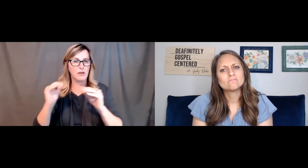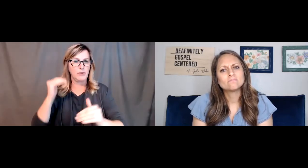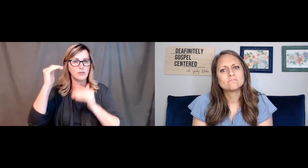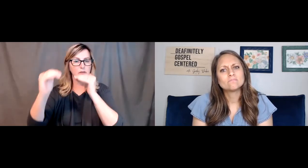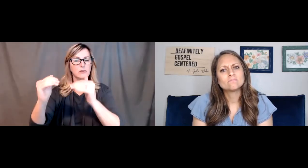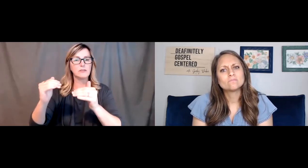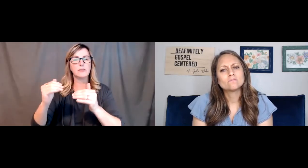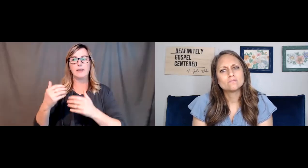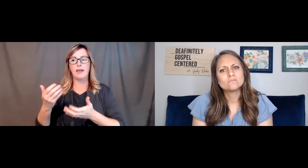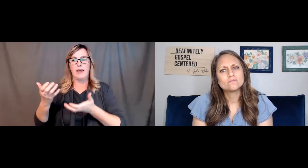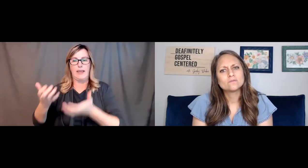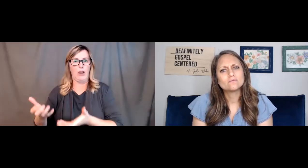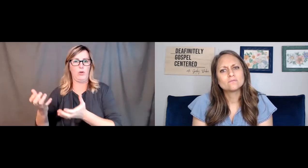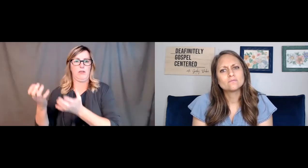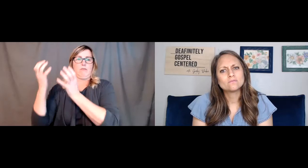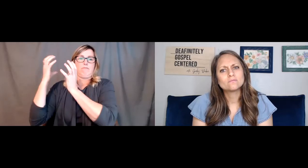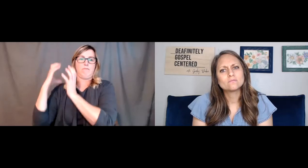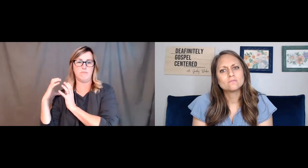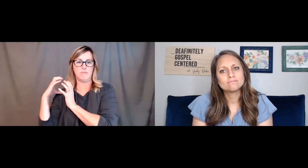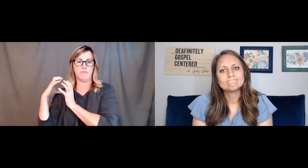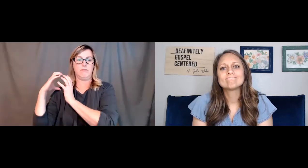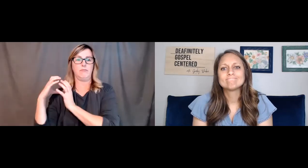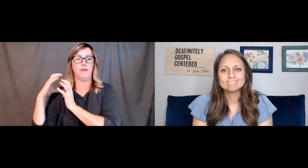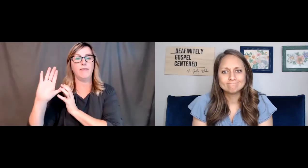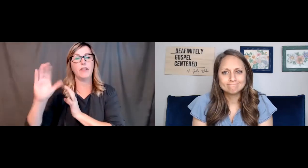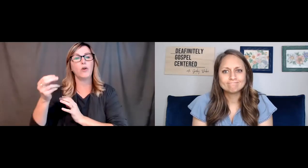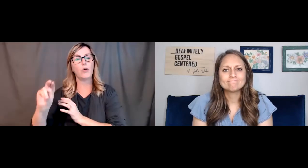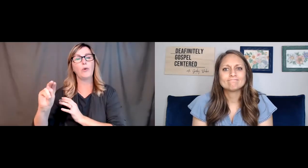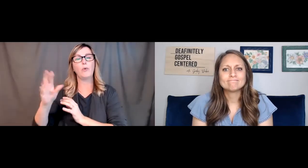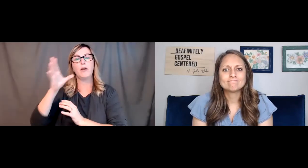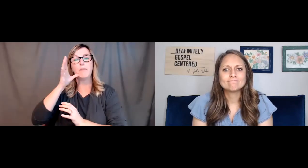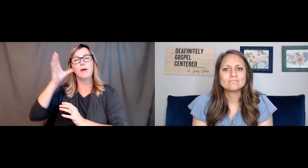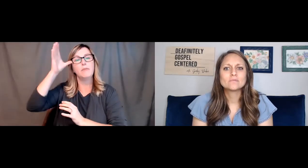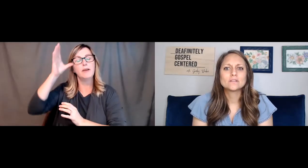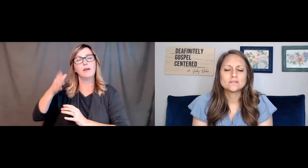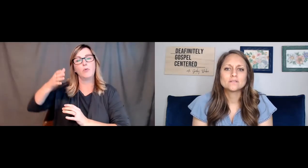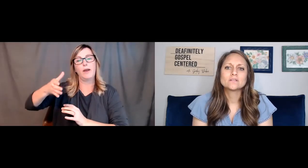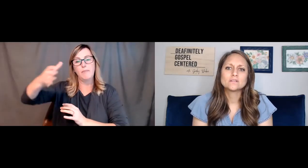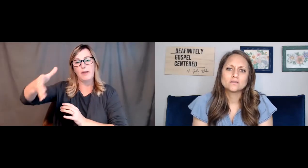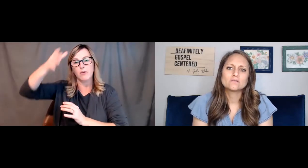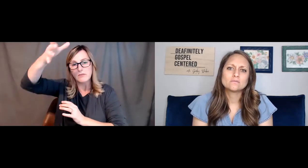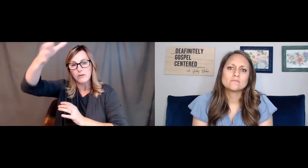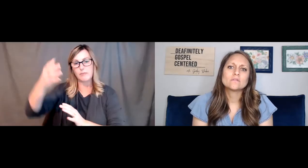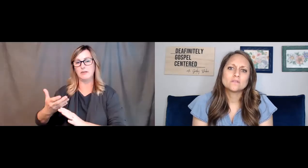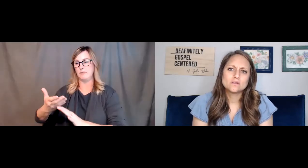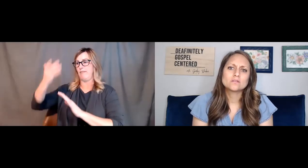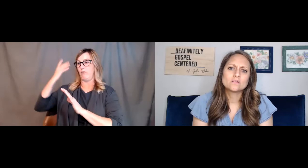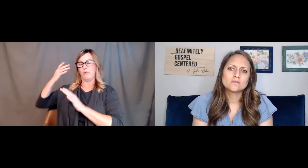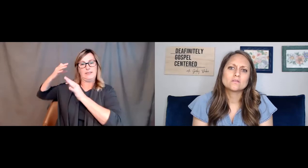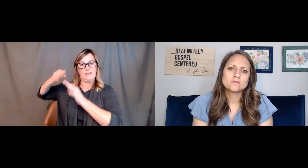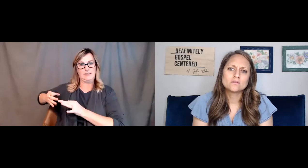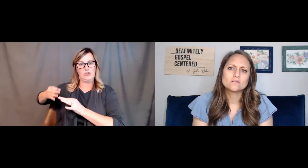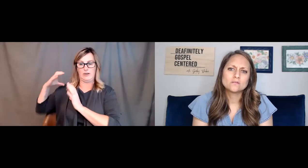those children, as they became adults, were carrying that weight of their parents' and